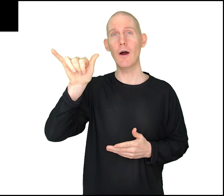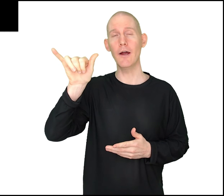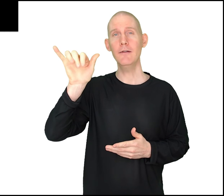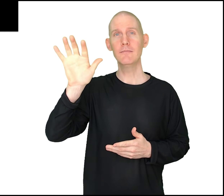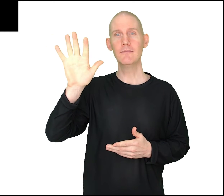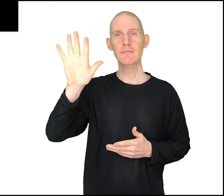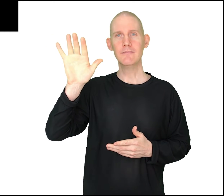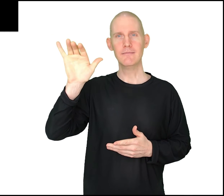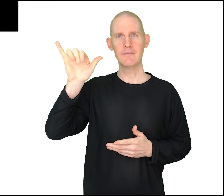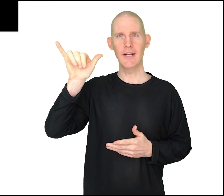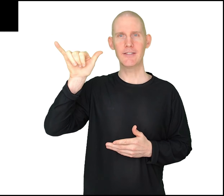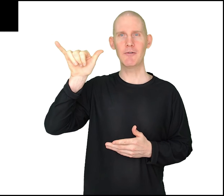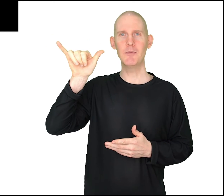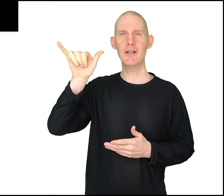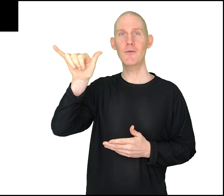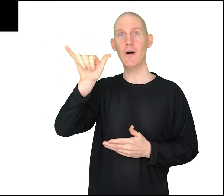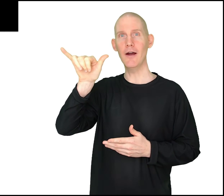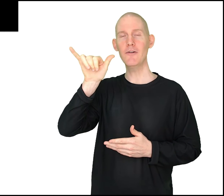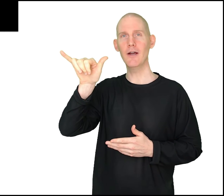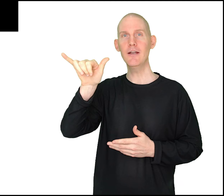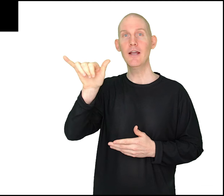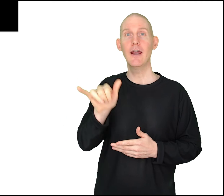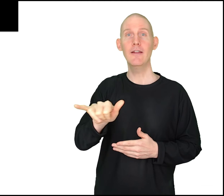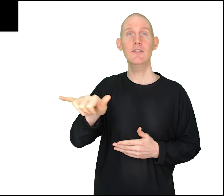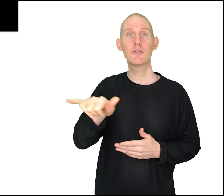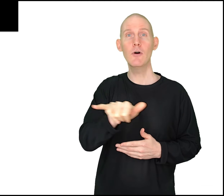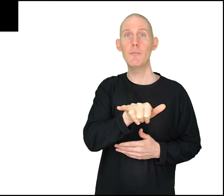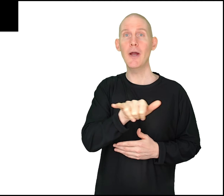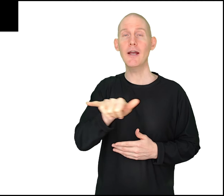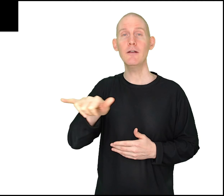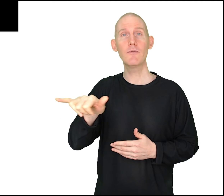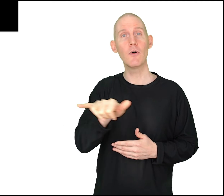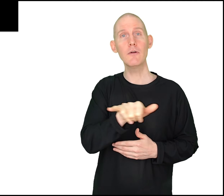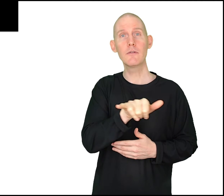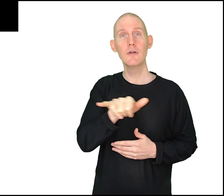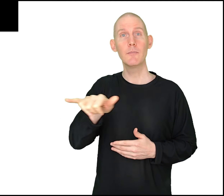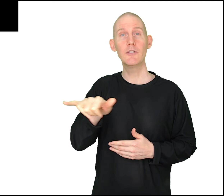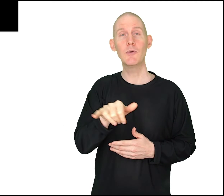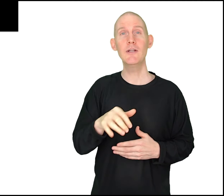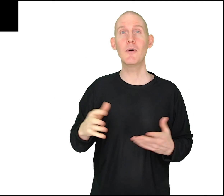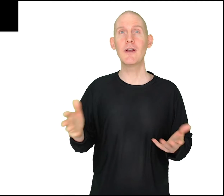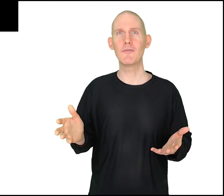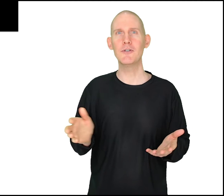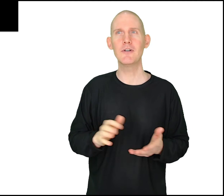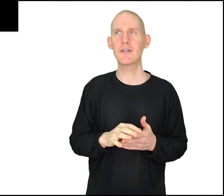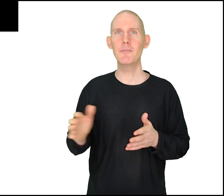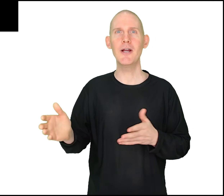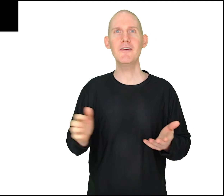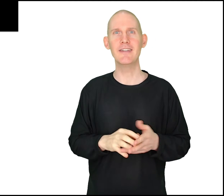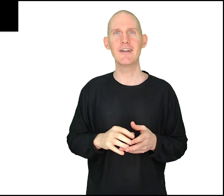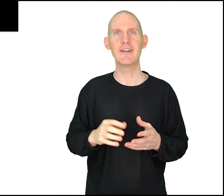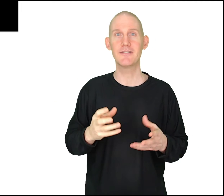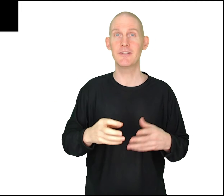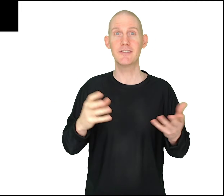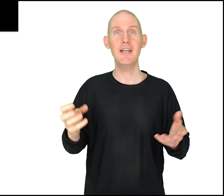Y. That's how we make the Y, right? And then just go back and forth between whatever you're comparing. They're the same.